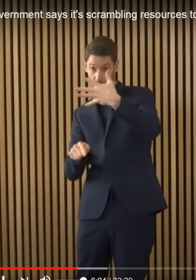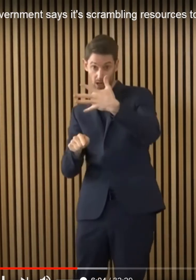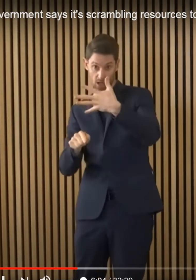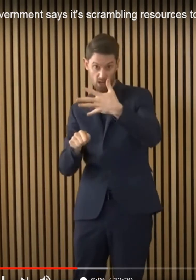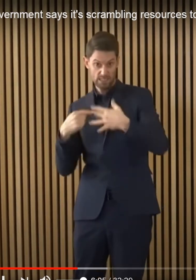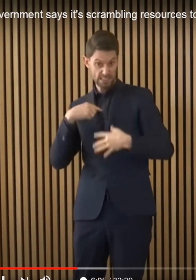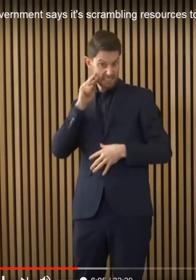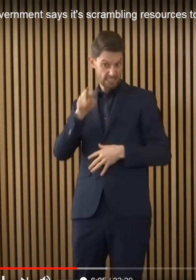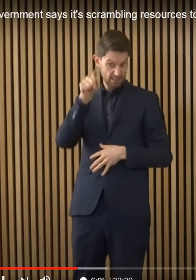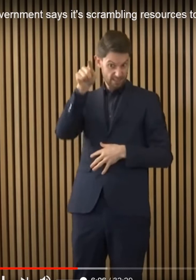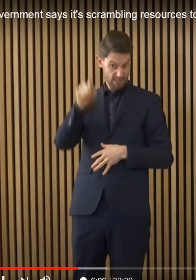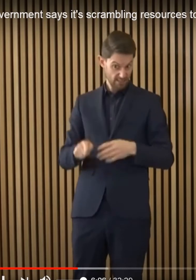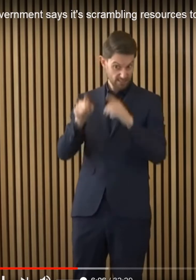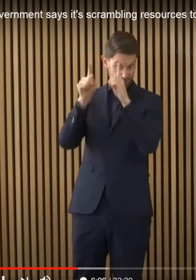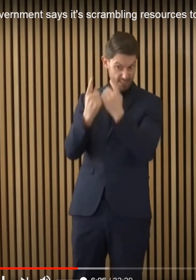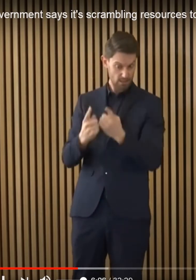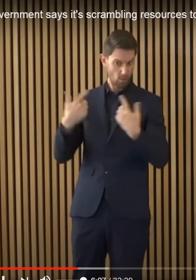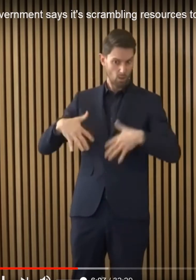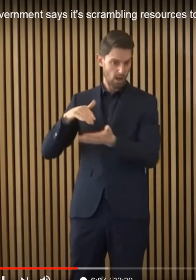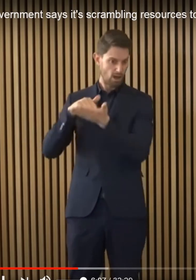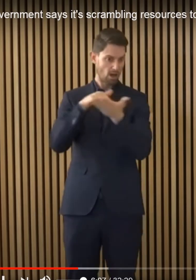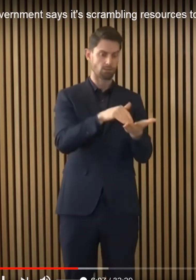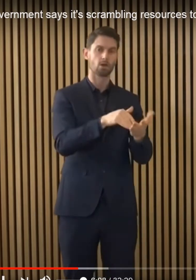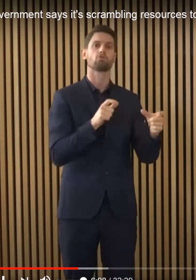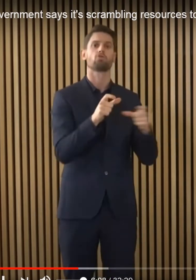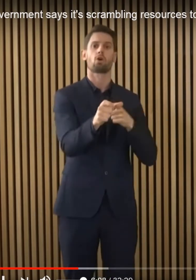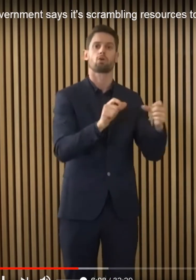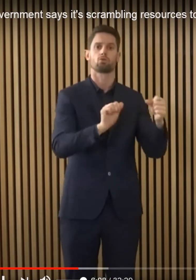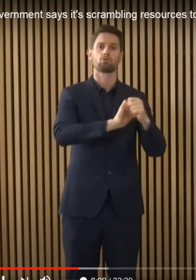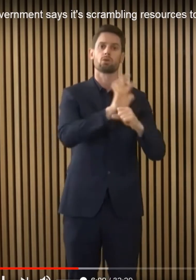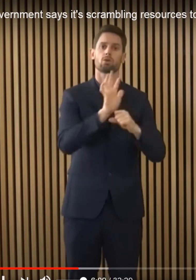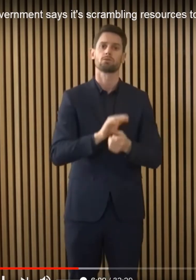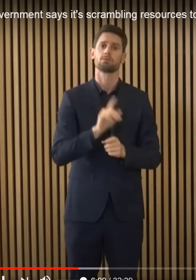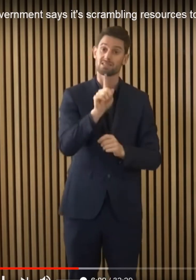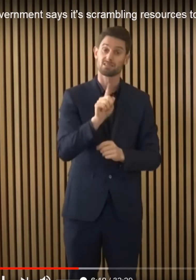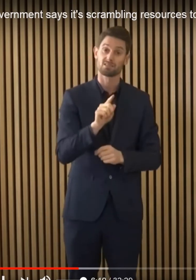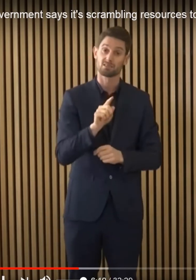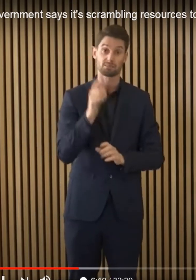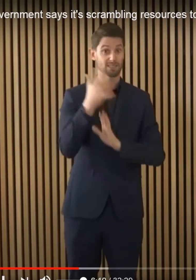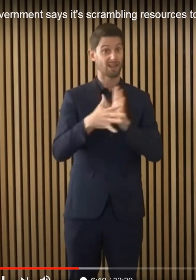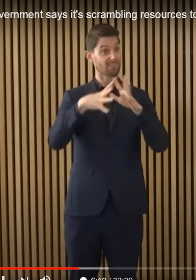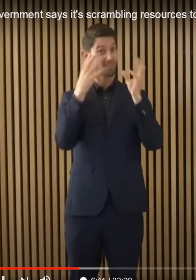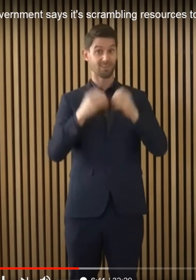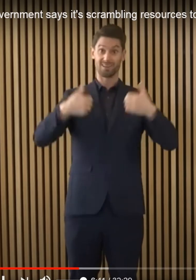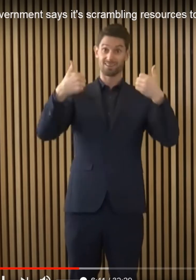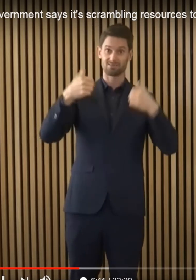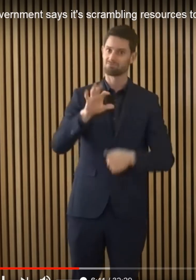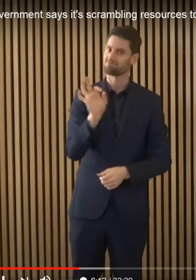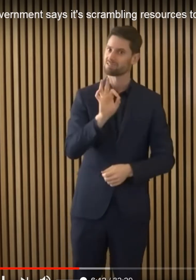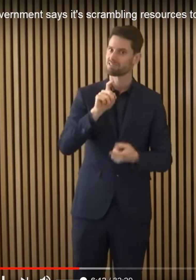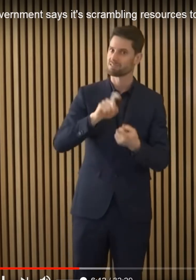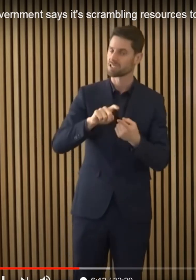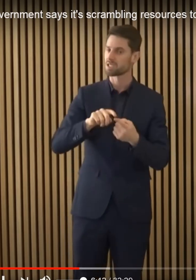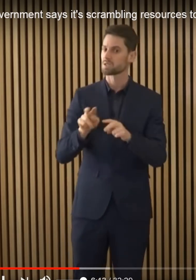This is a difficult day. There are more difficult days to come, and we need to be honest about that. But we are seeing some